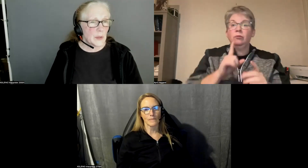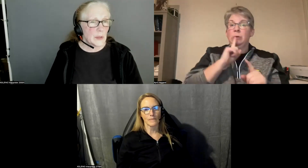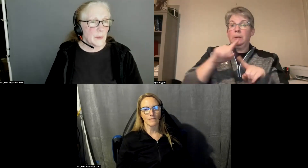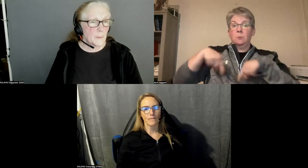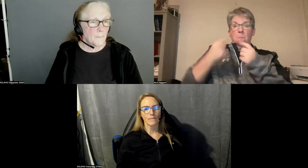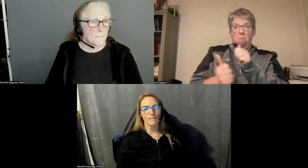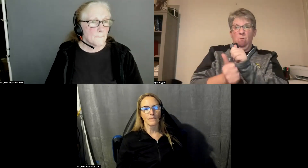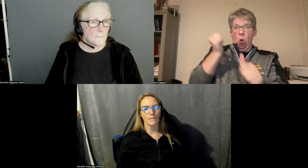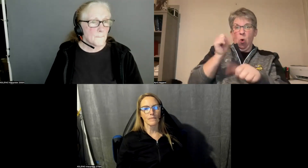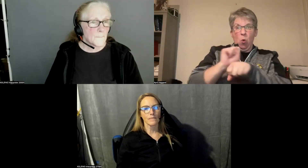are we?